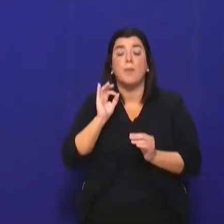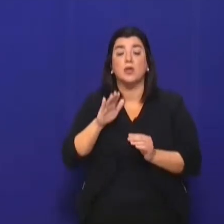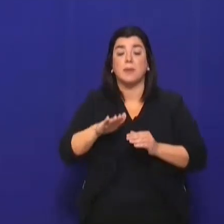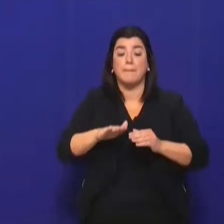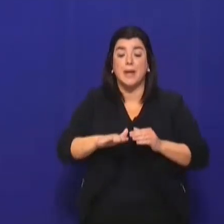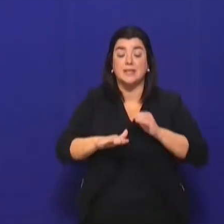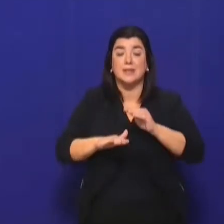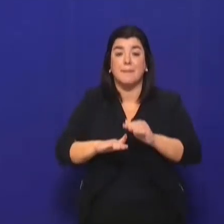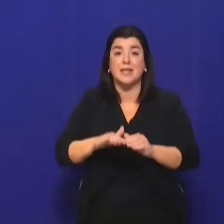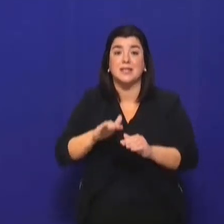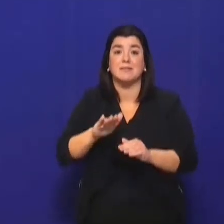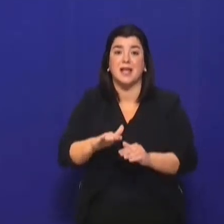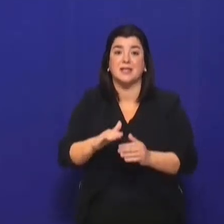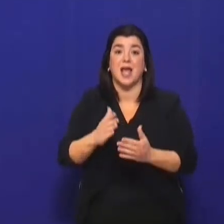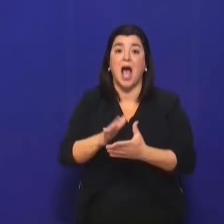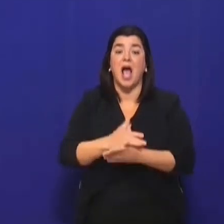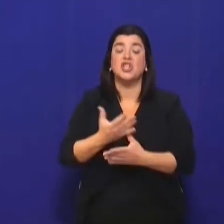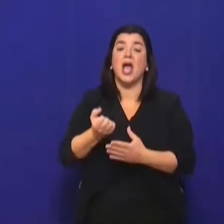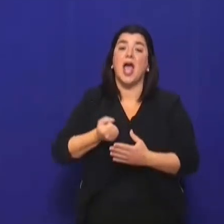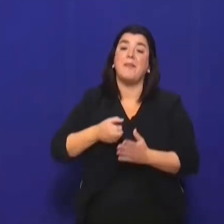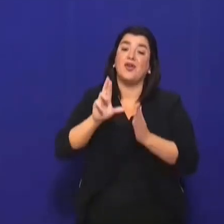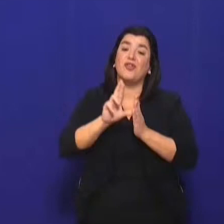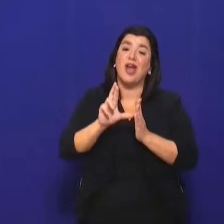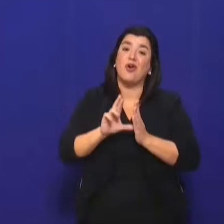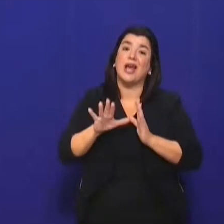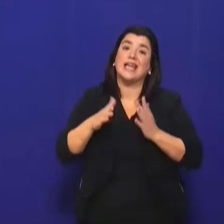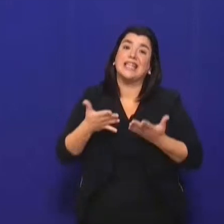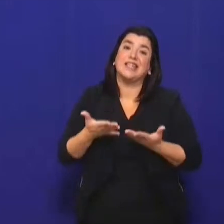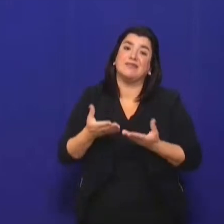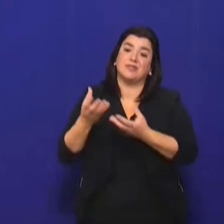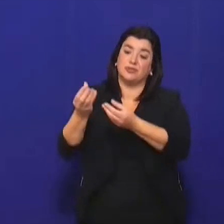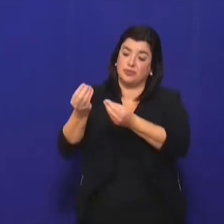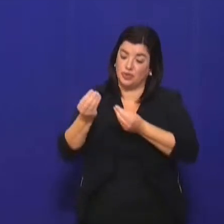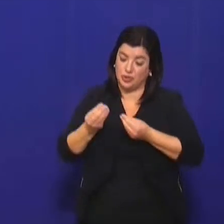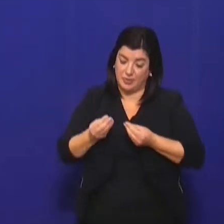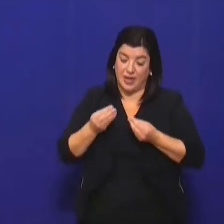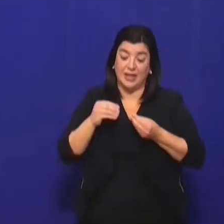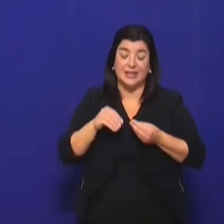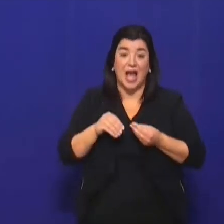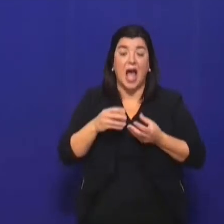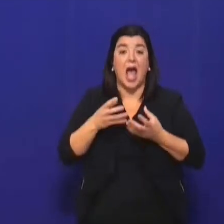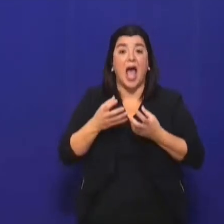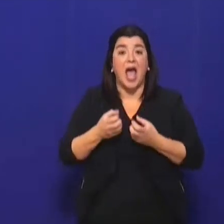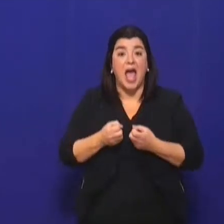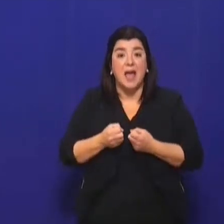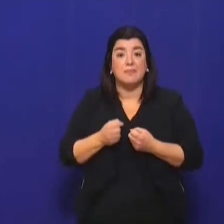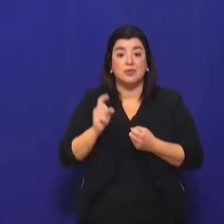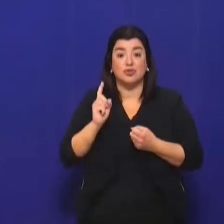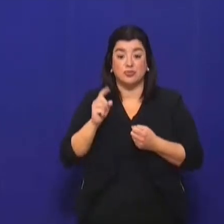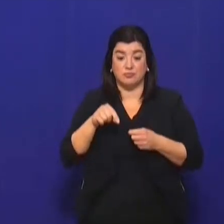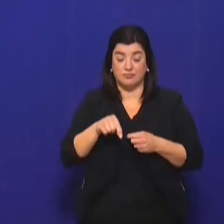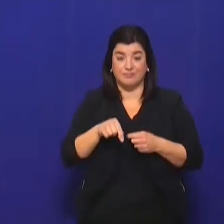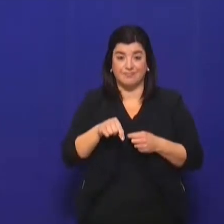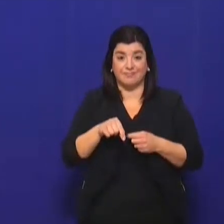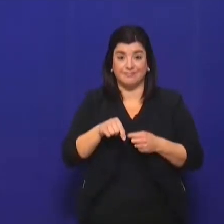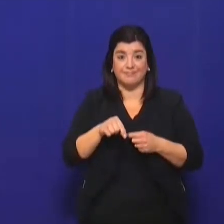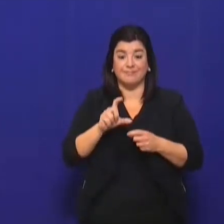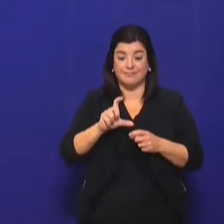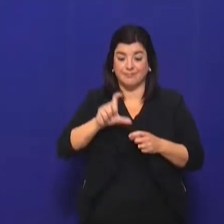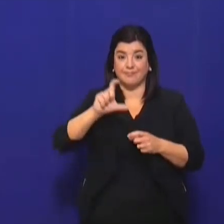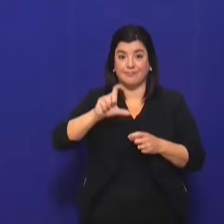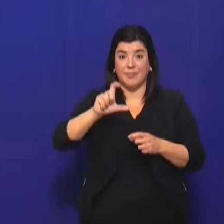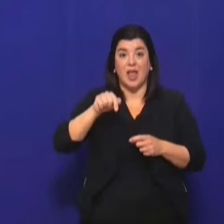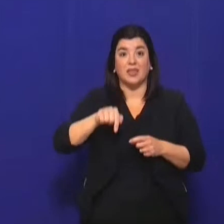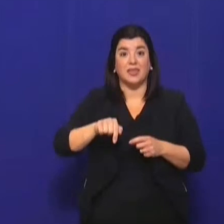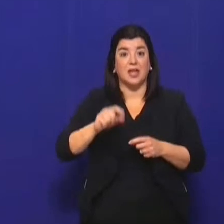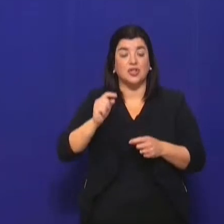kif il-kumpaniji qegħdin jafżawna. Niftakru wkoll li f'dan it-tilqim irid ikun hemm il-composition ta' din it-tilqima fejn